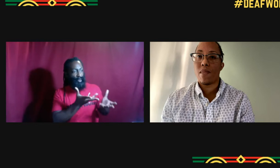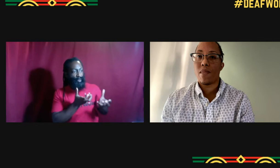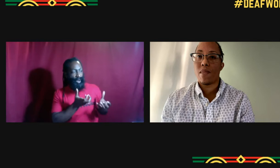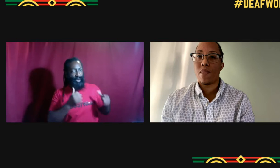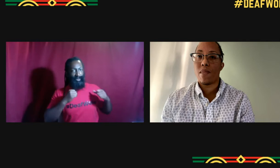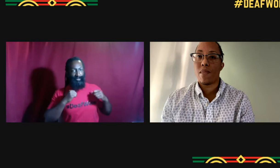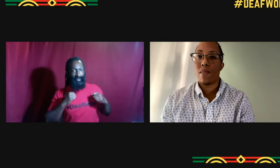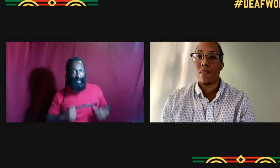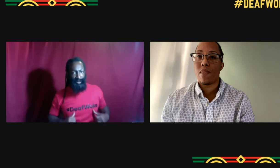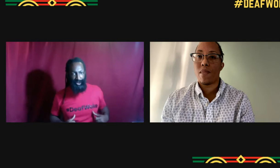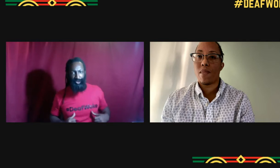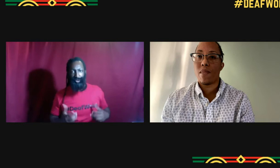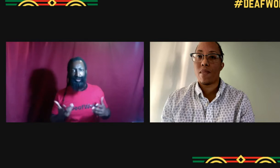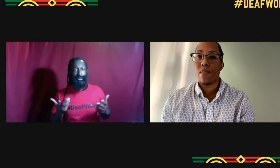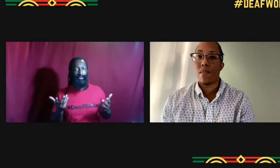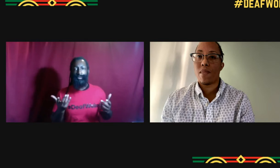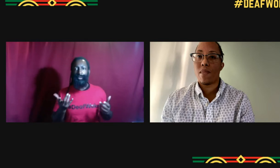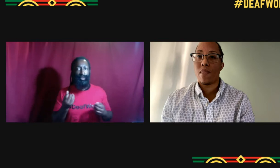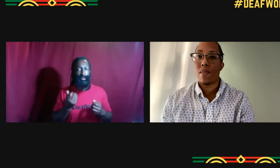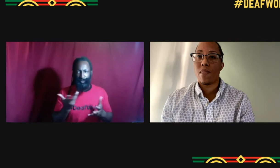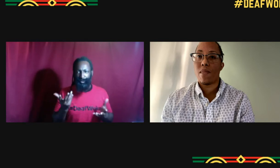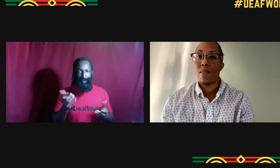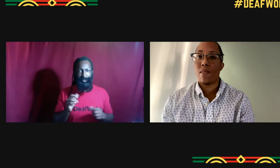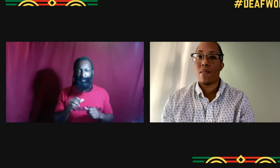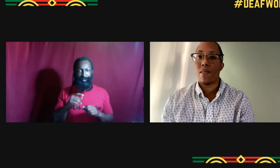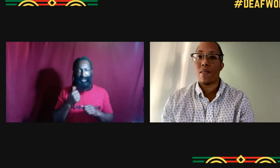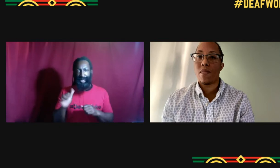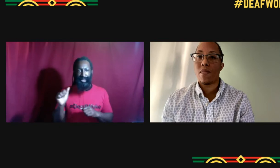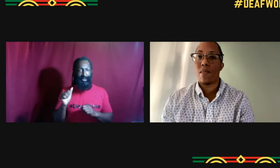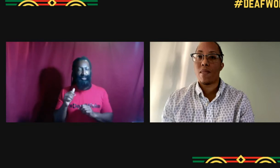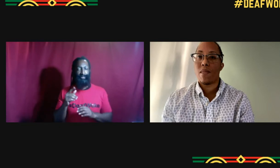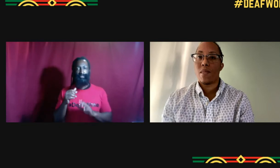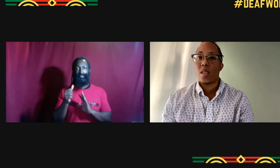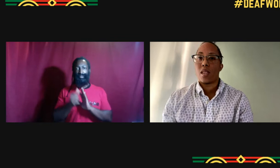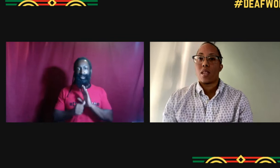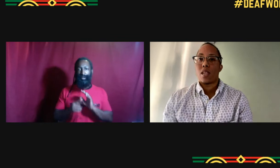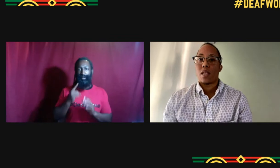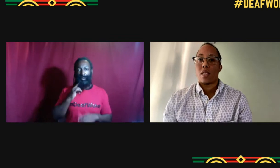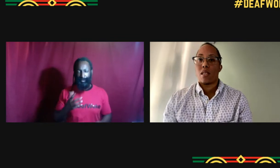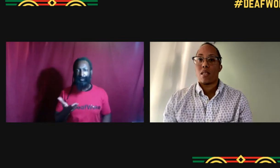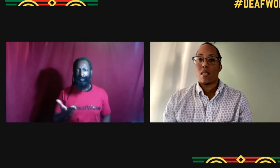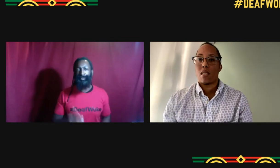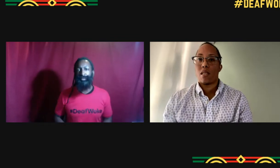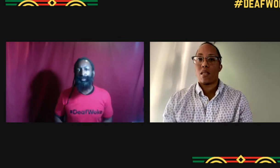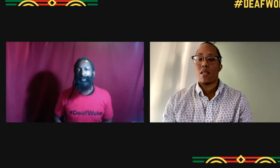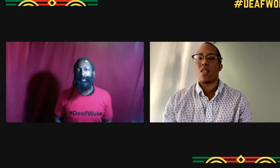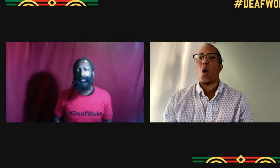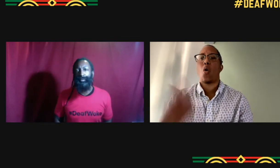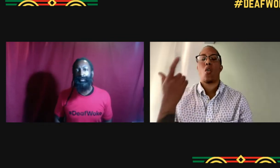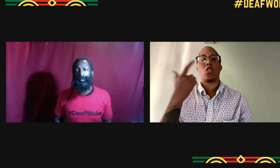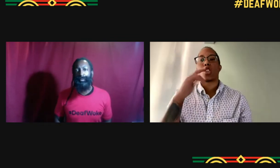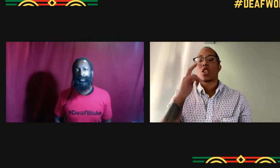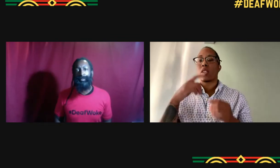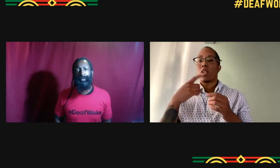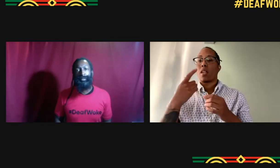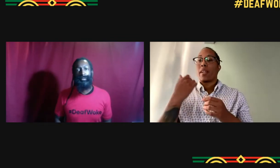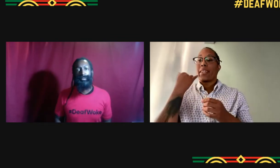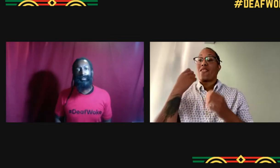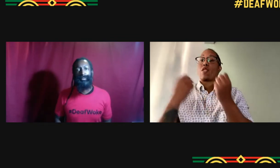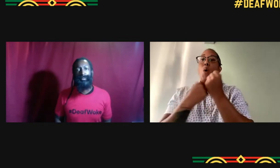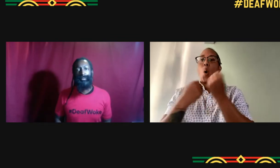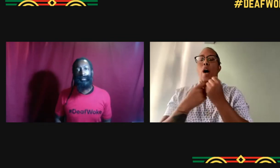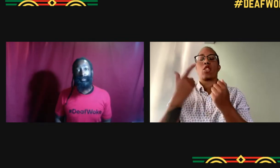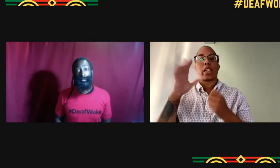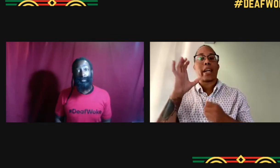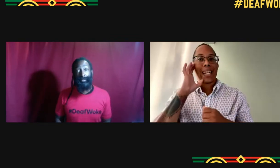You know, what are the appropriate ways that someone can support someone who might be, you know, going through or thinking about top